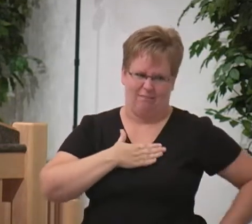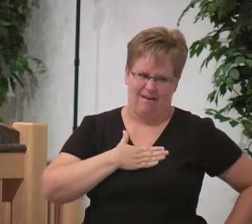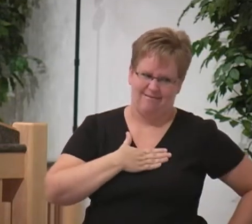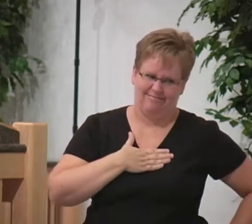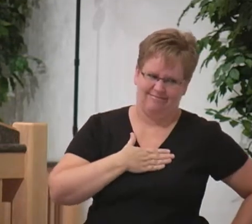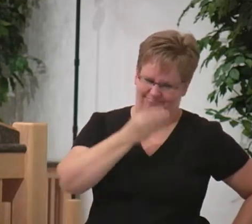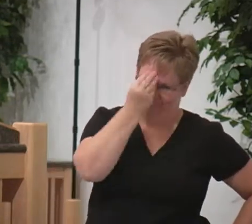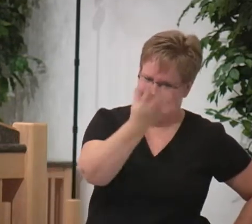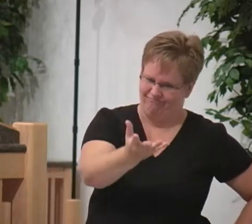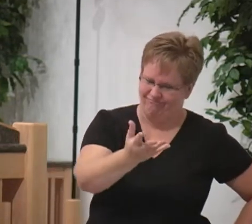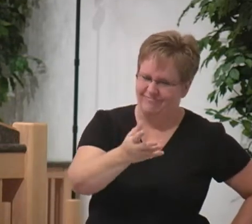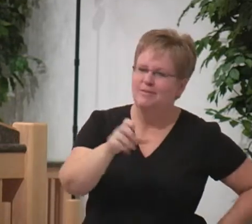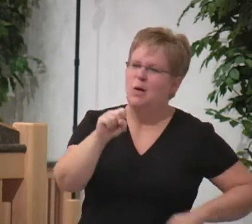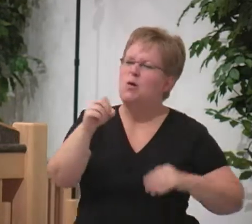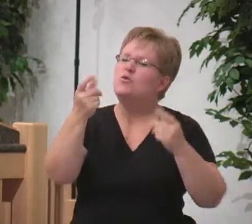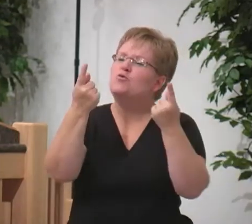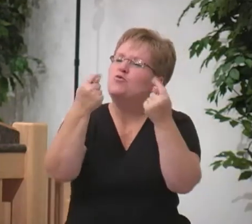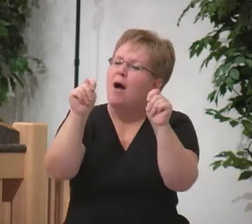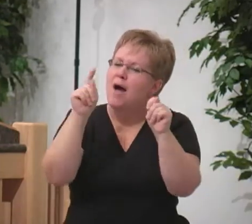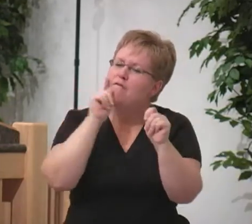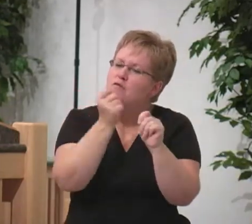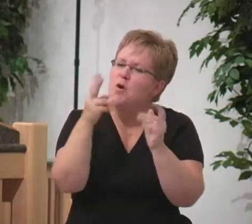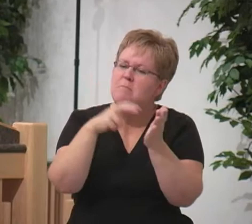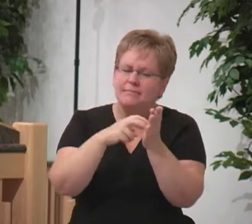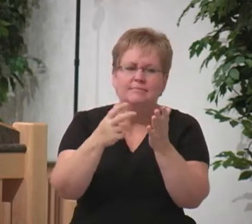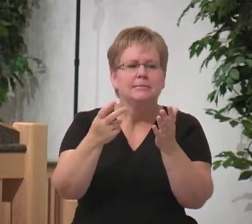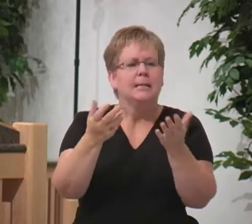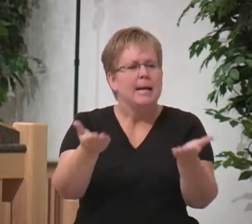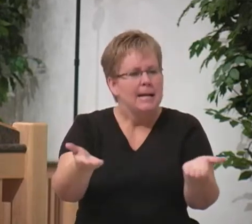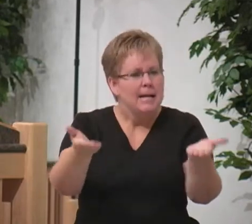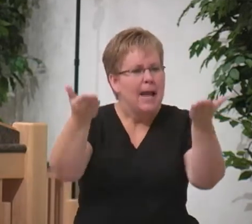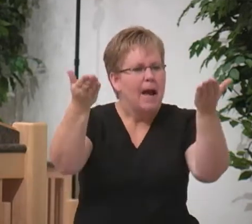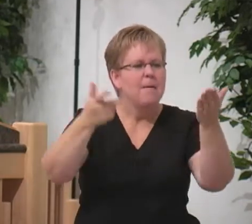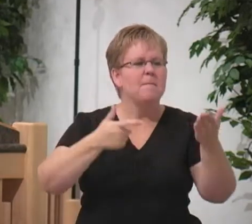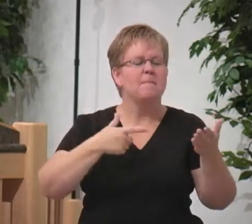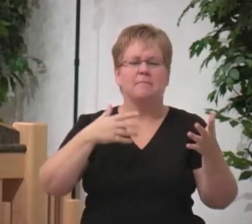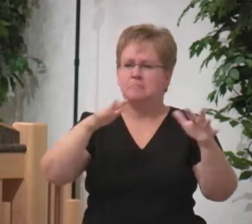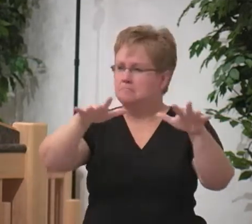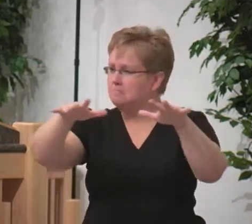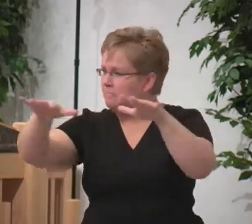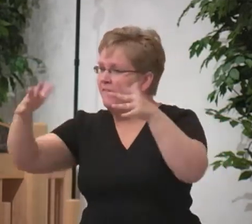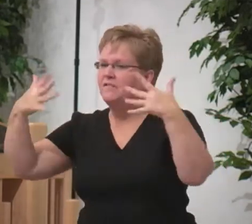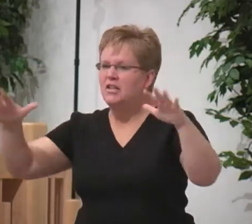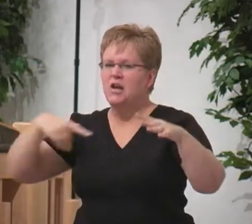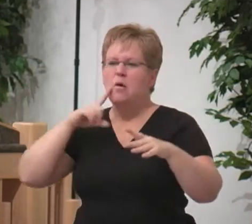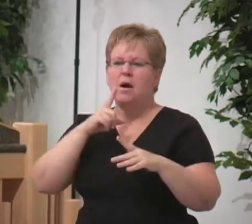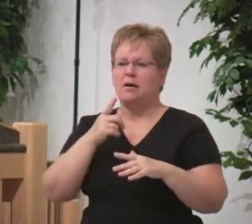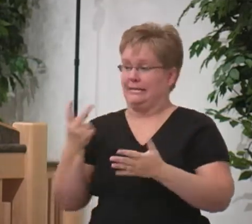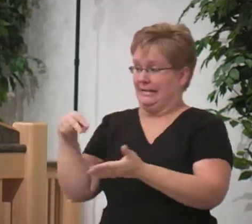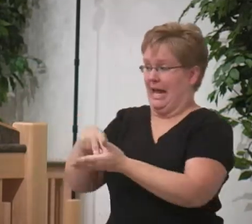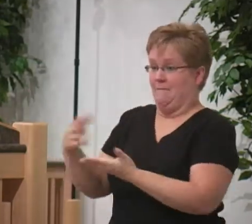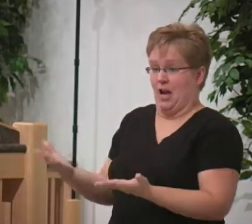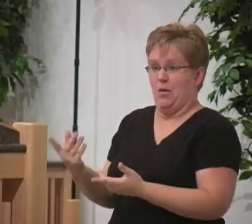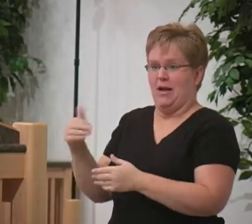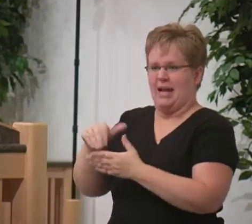So we'll try this for a few minutes. You can get up out of your seats, and then I'll call us back together in just a little bit. Let's practice hospitality.